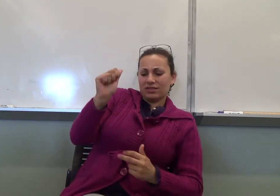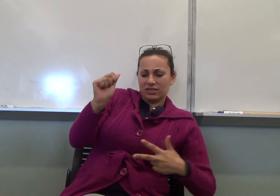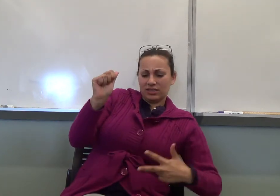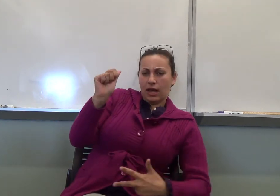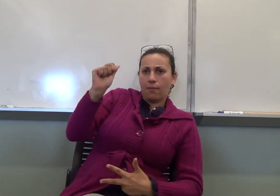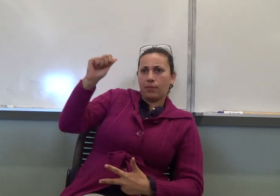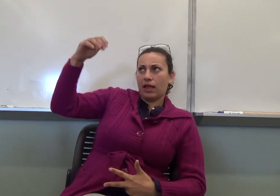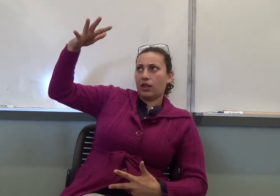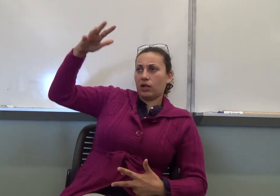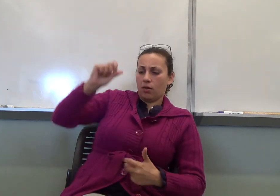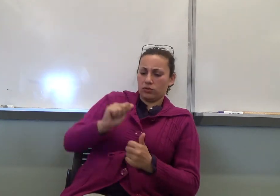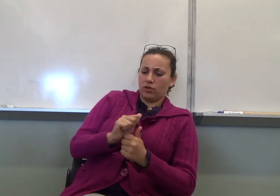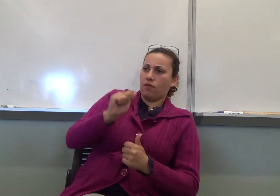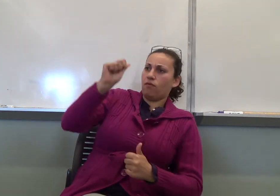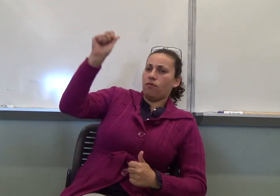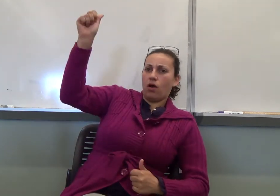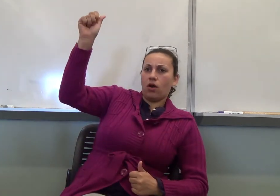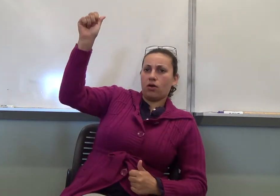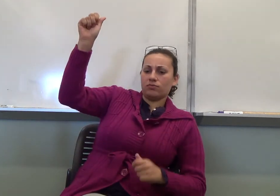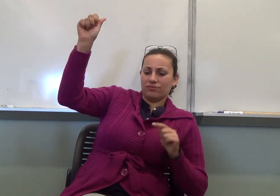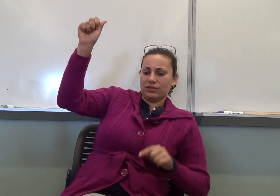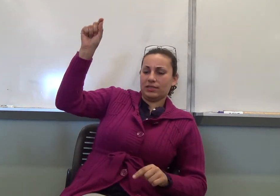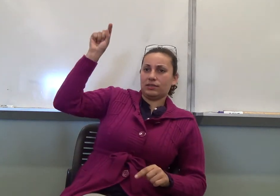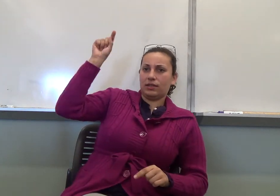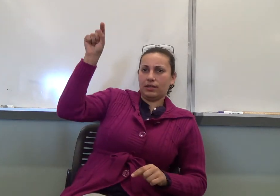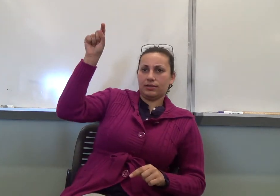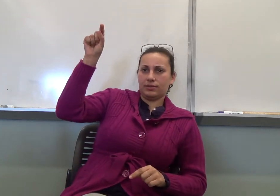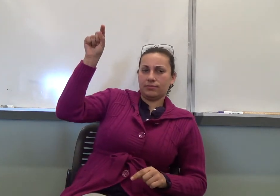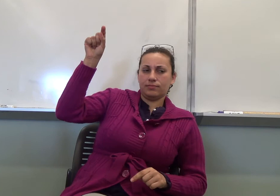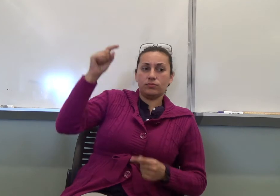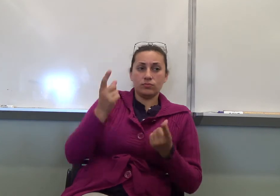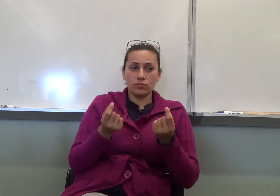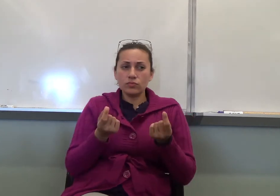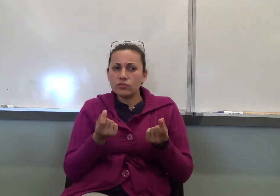do is take the height of the helicopter